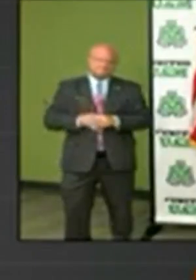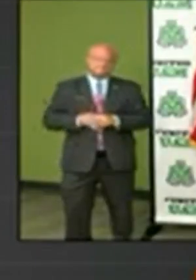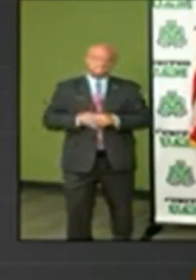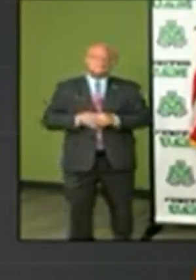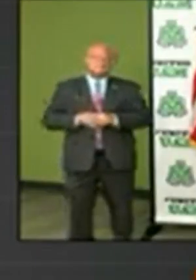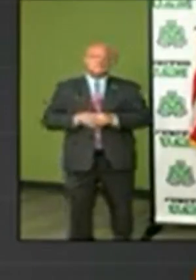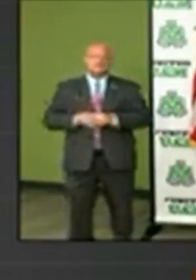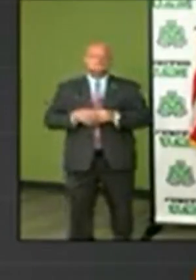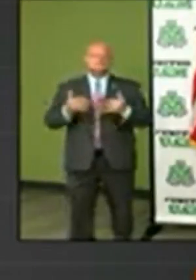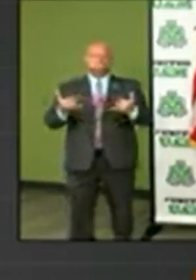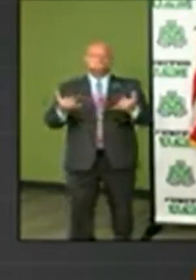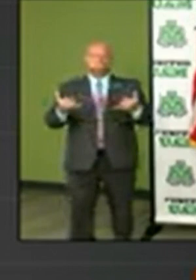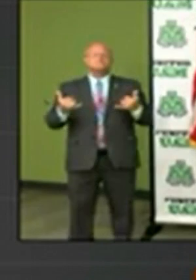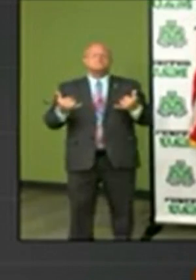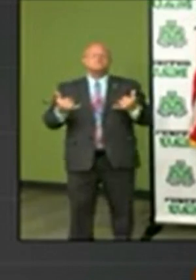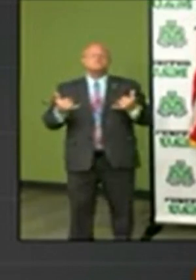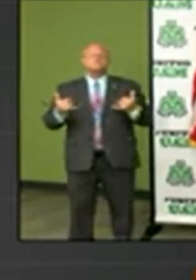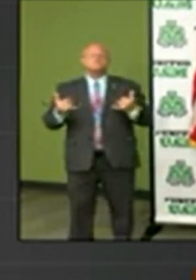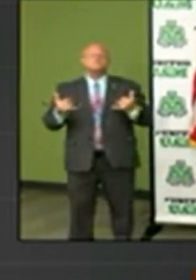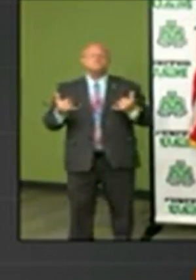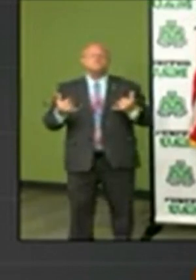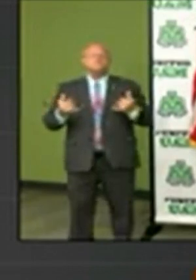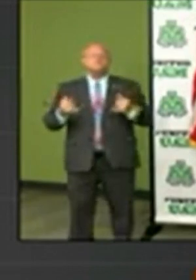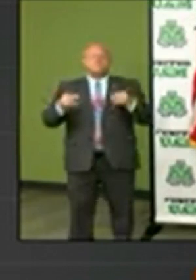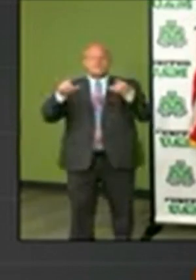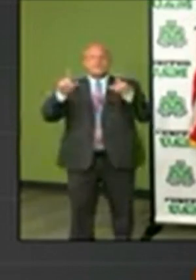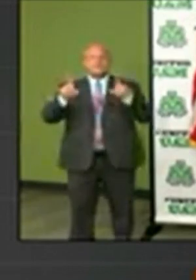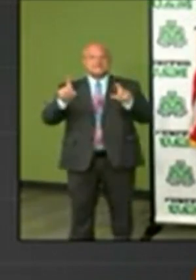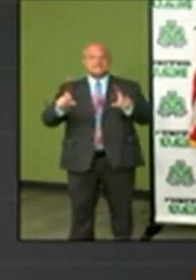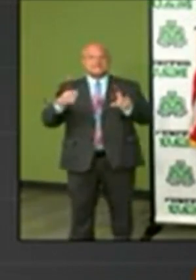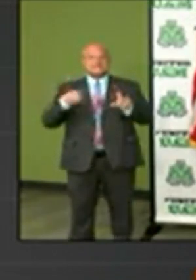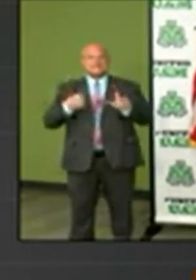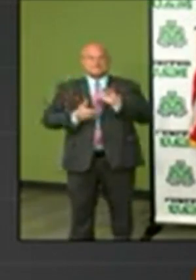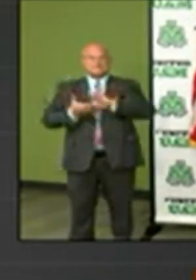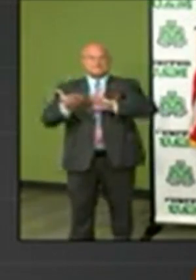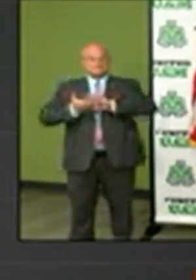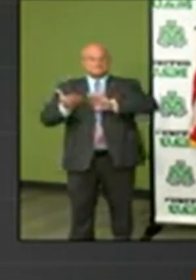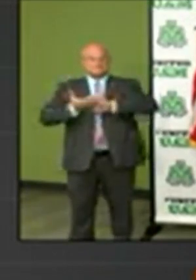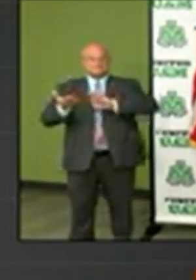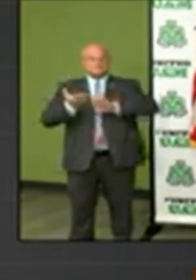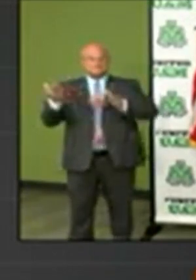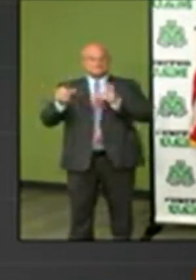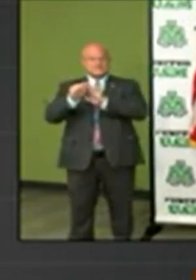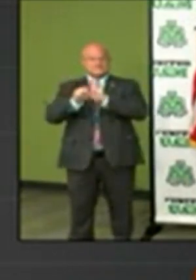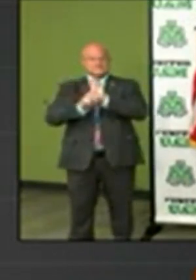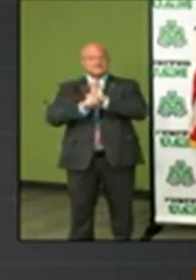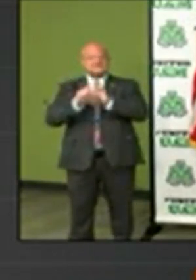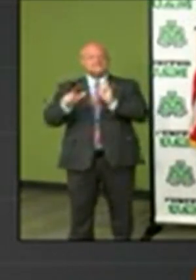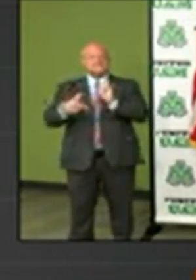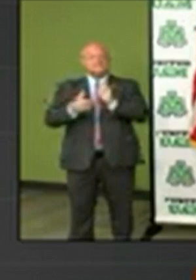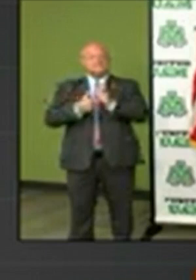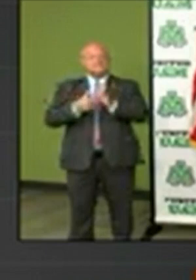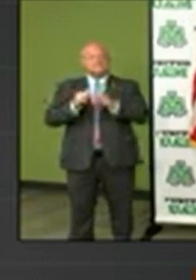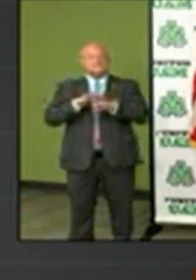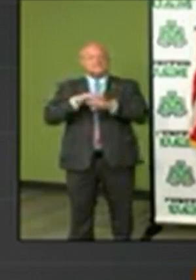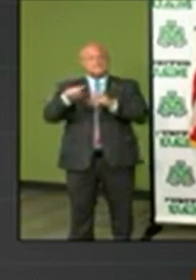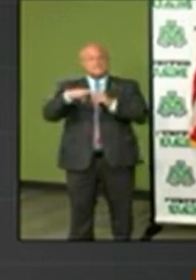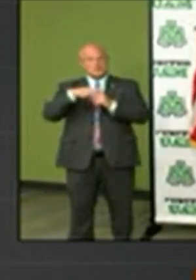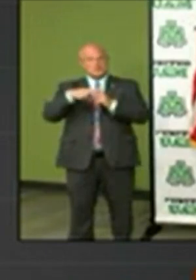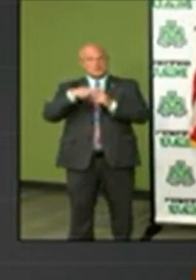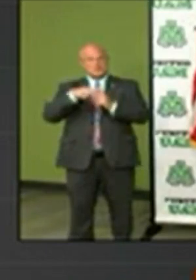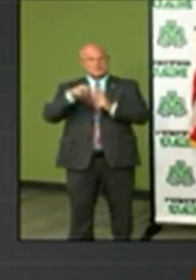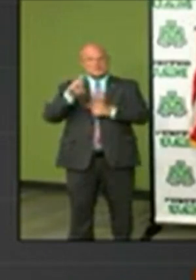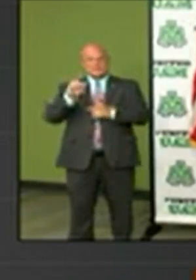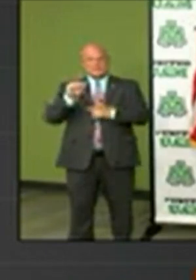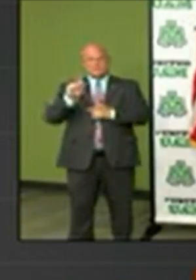let's come back now to the test that we've been running here in the state. and this is on the positivity